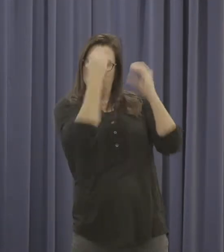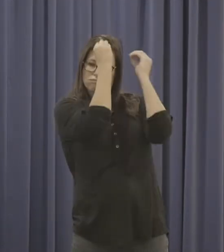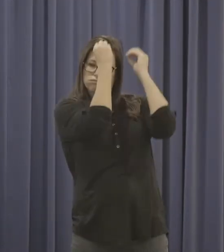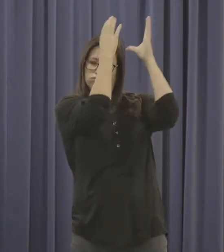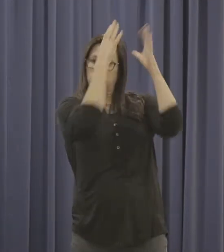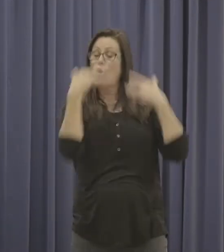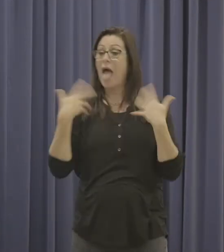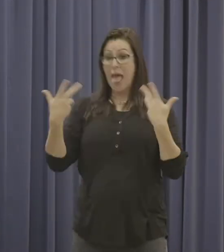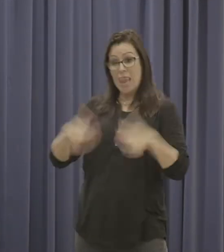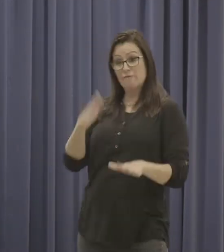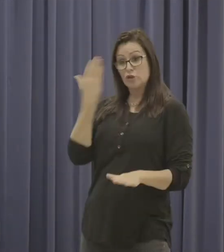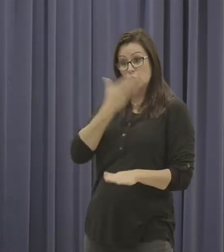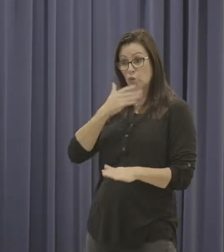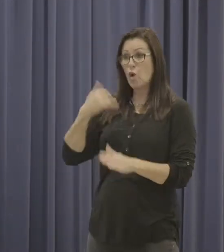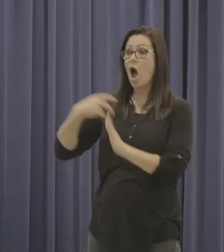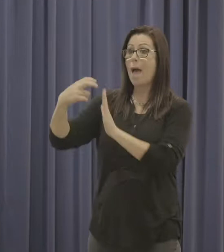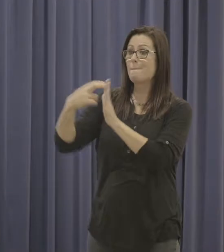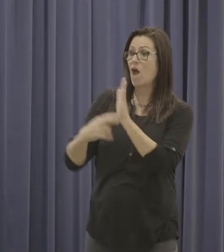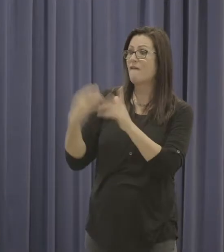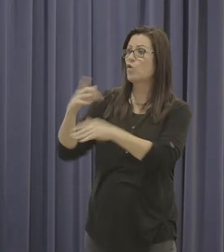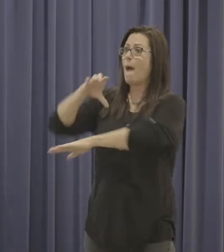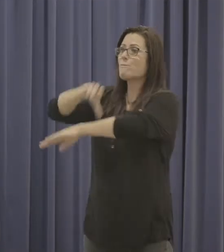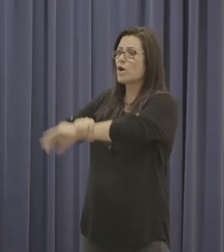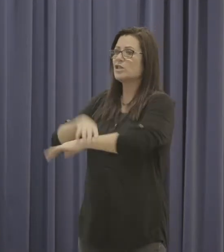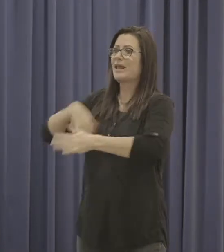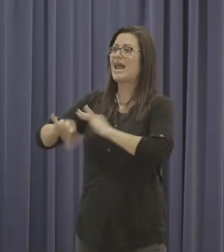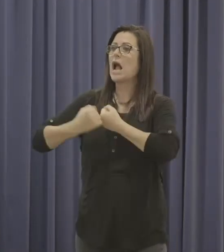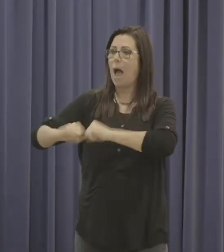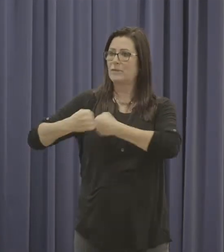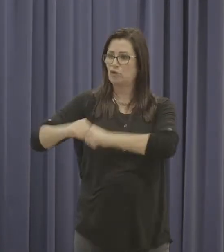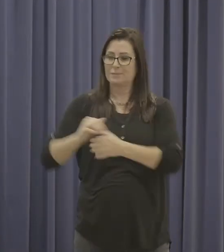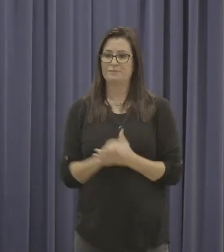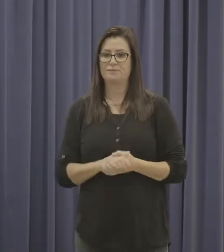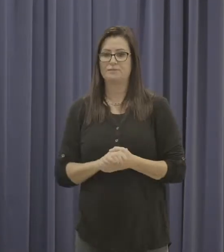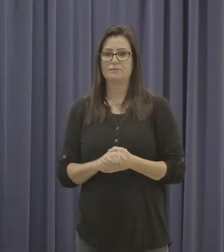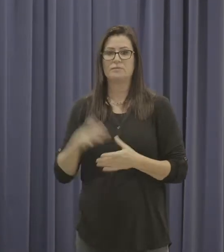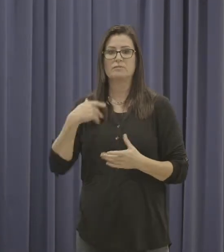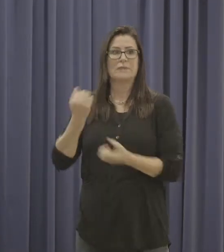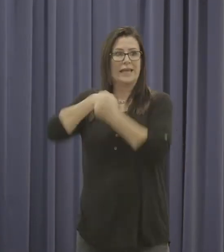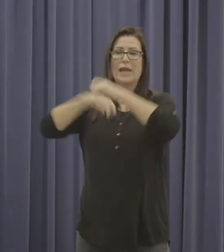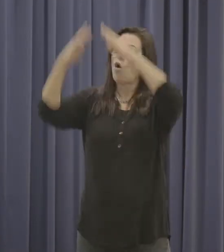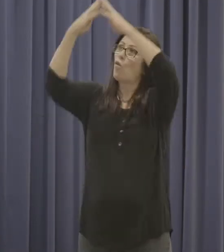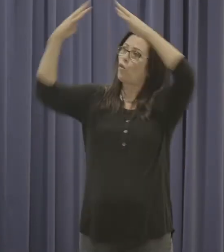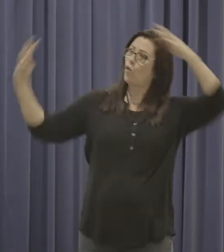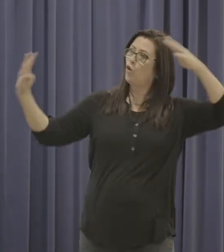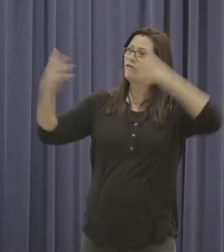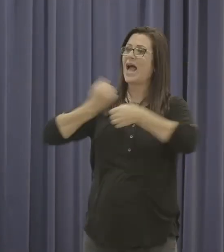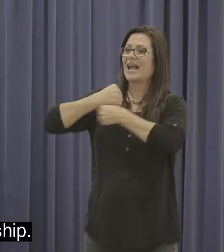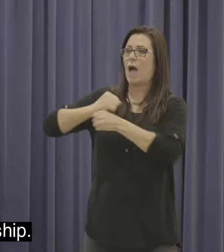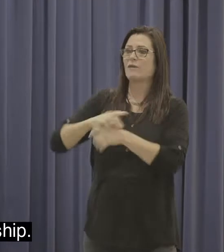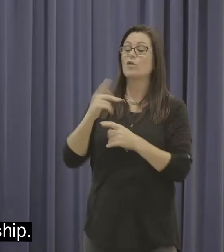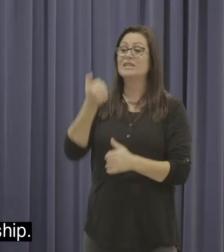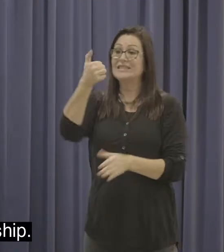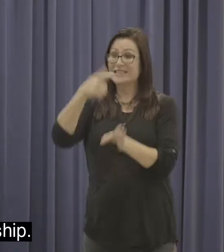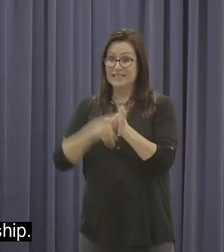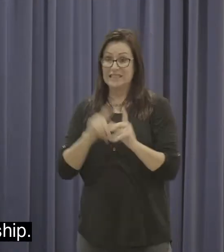once I finished school, I applied for an apprenticeship in carpentry. I stayed in the roof carpentry business for 6 years after